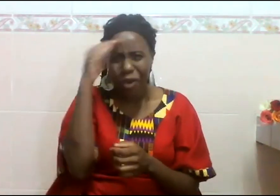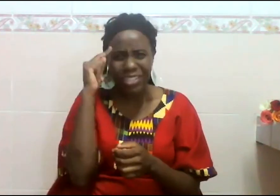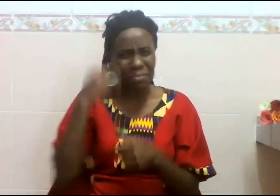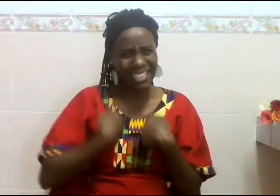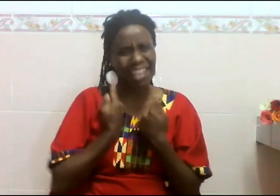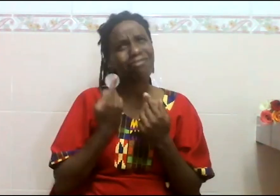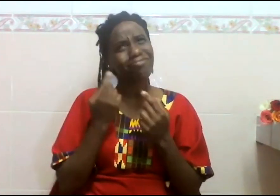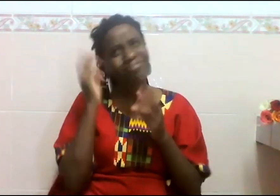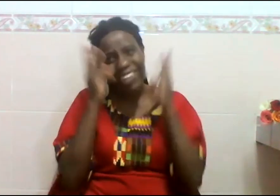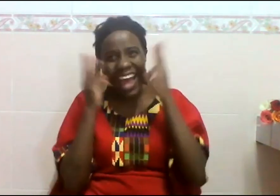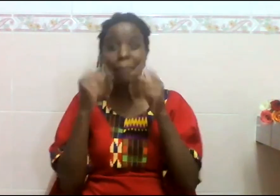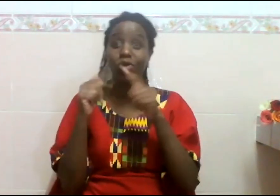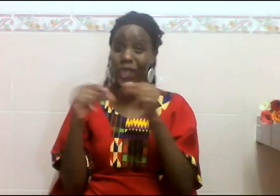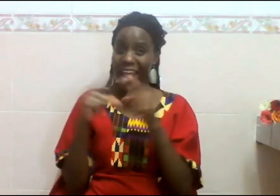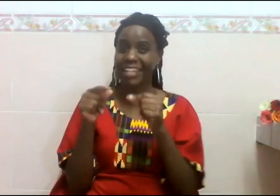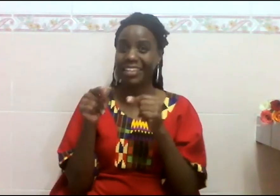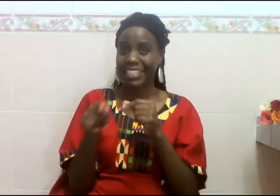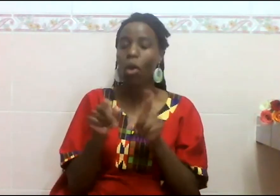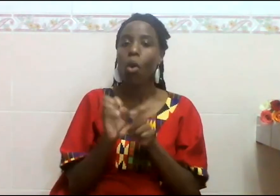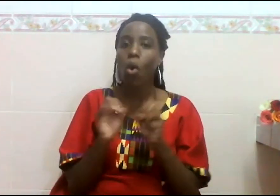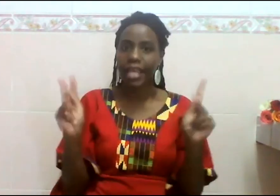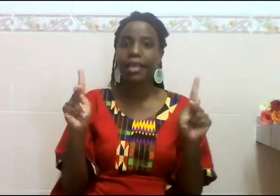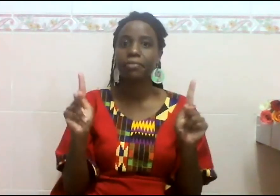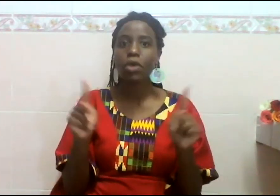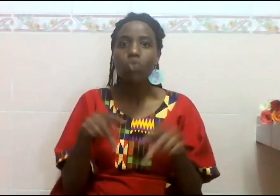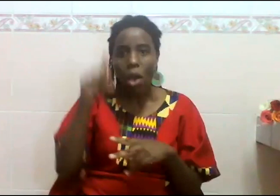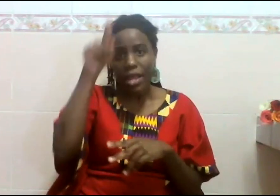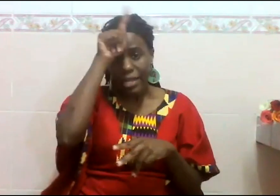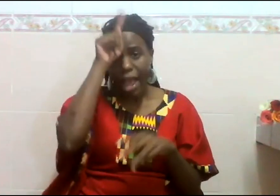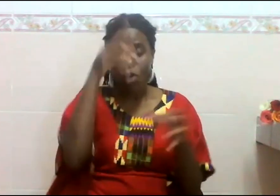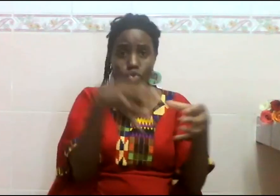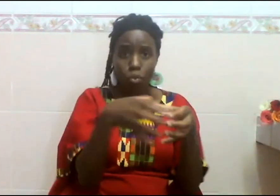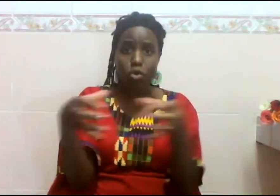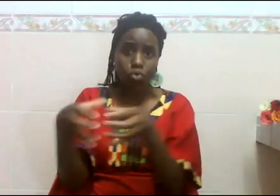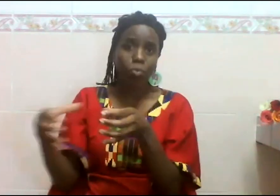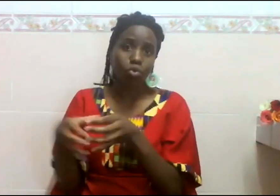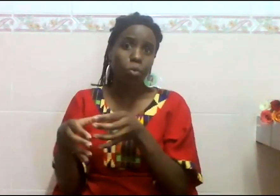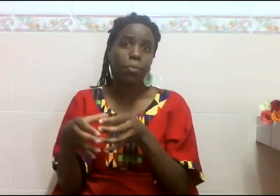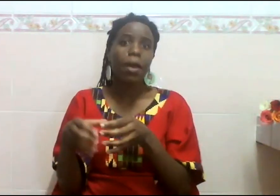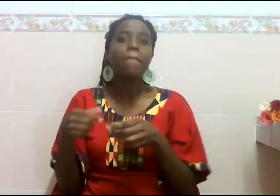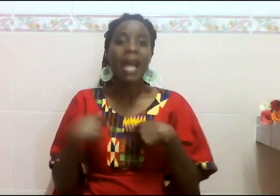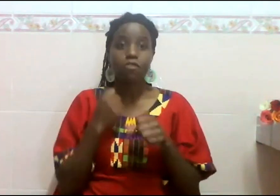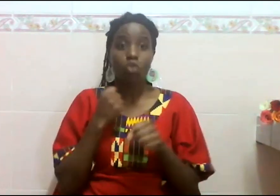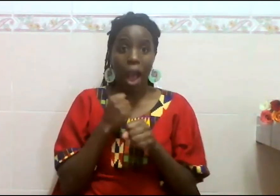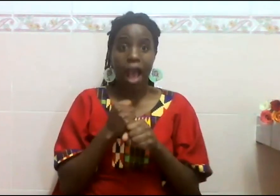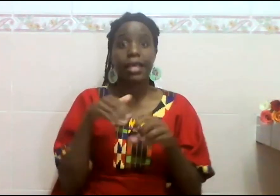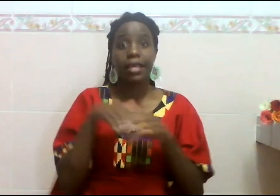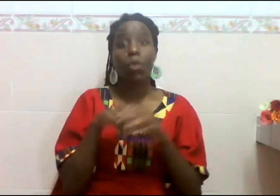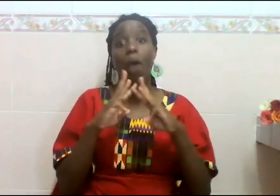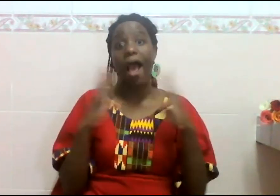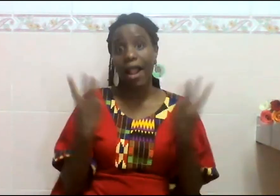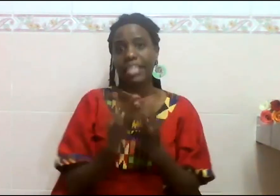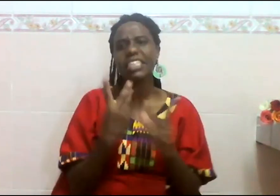important. I've worked with Indigenous communities from across the world in certain projects and initiatives And